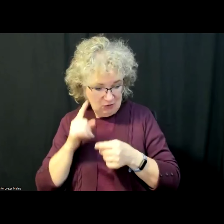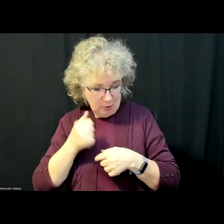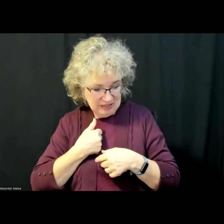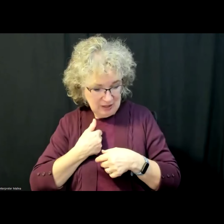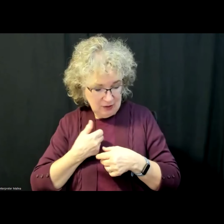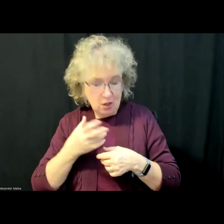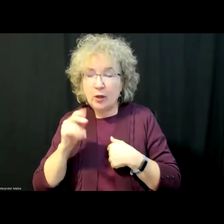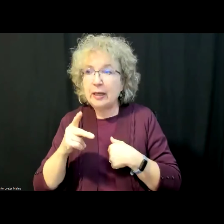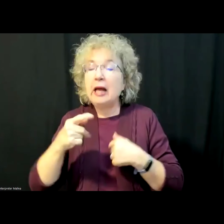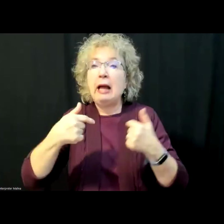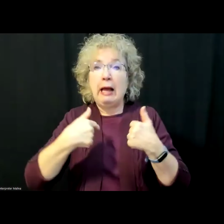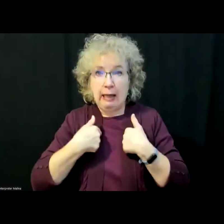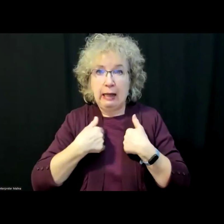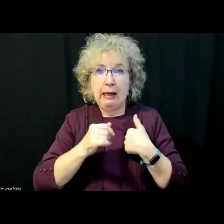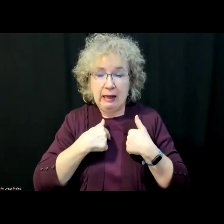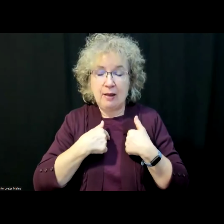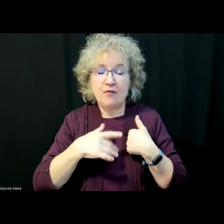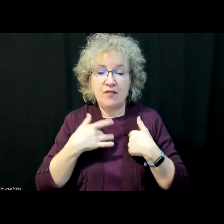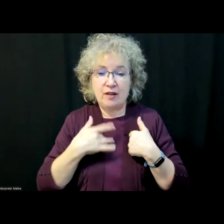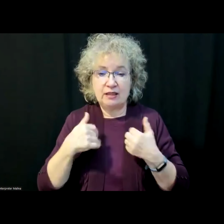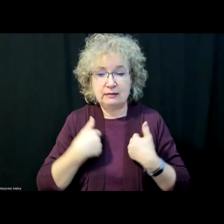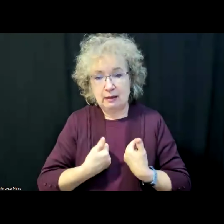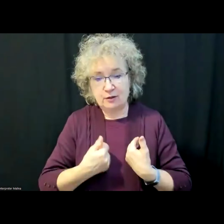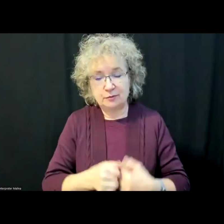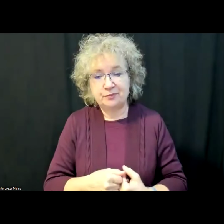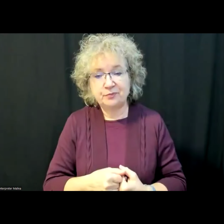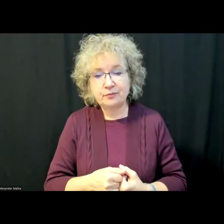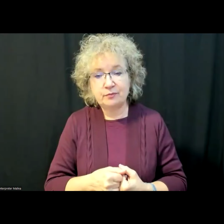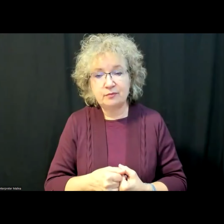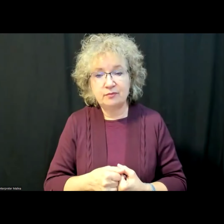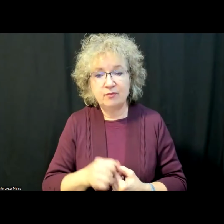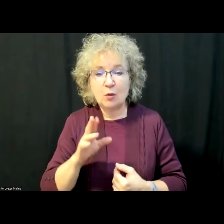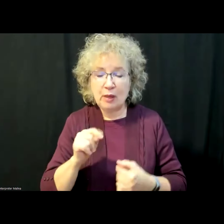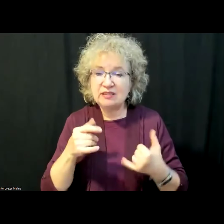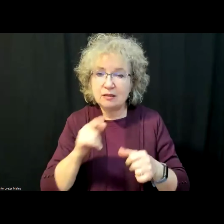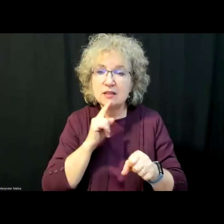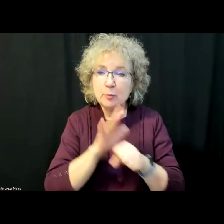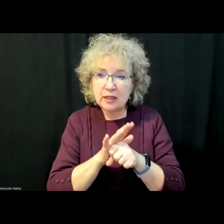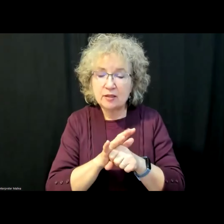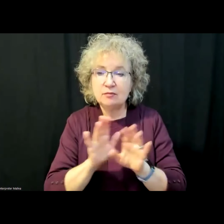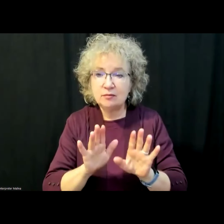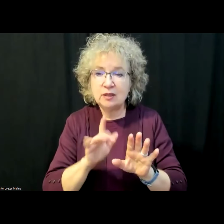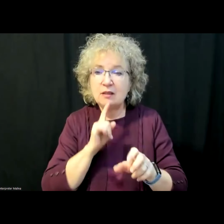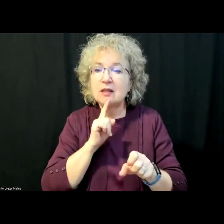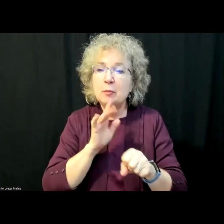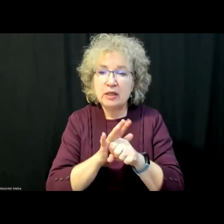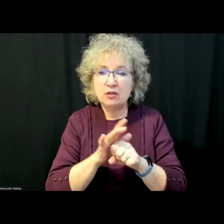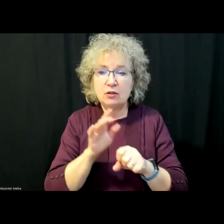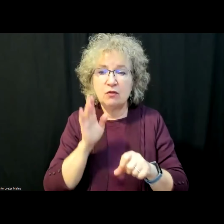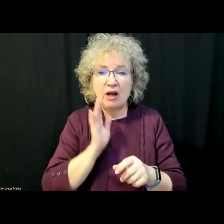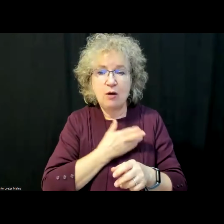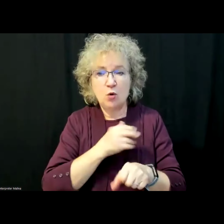feeling a little tired, but, but committed, absolutely committed to our work.